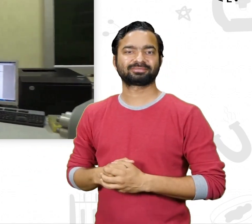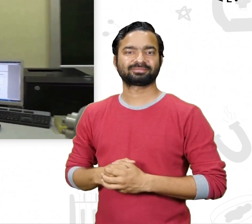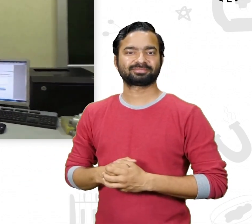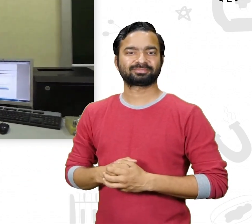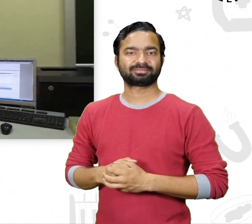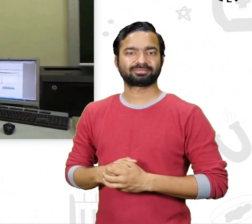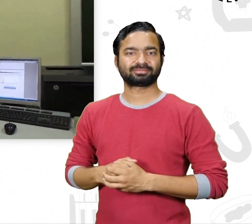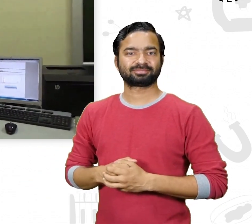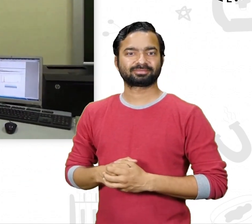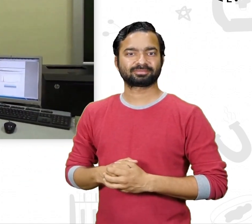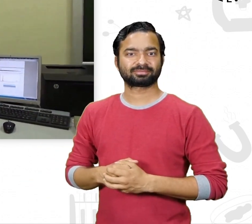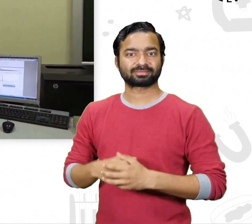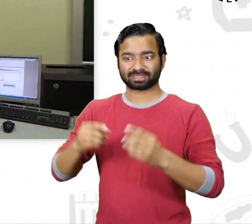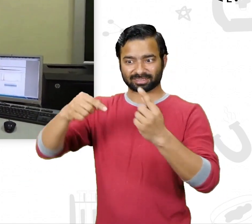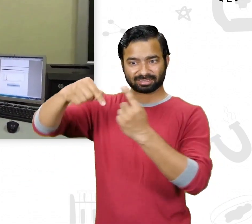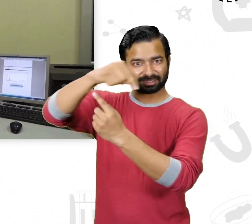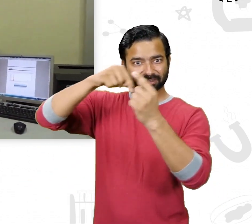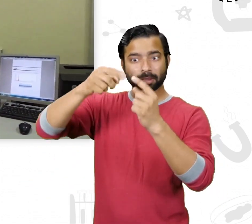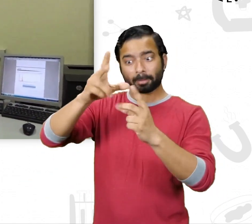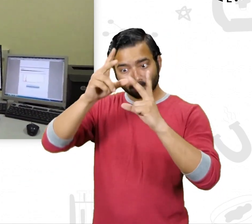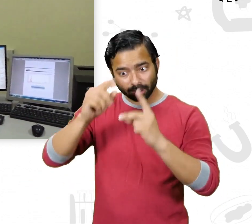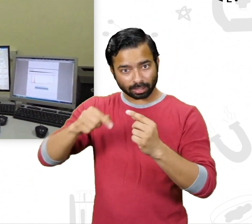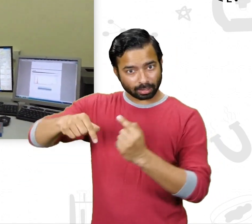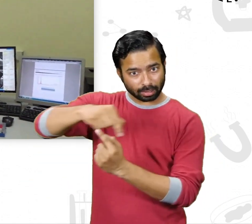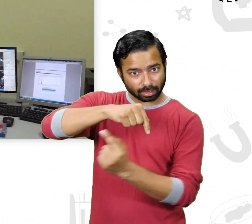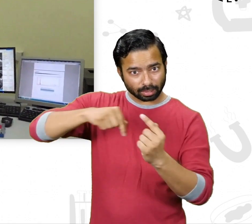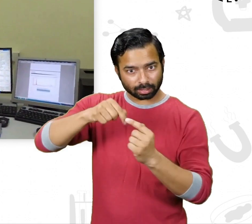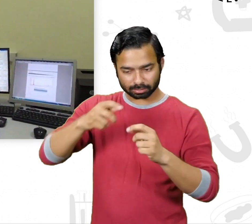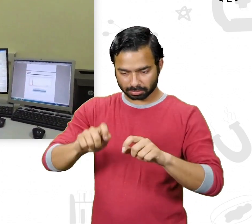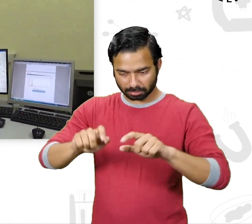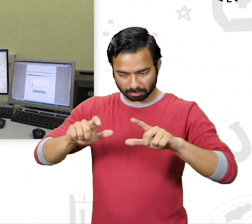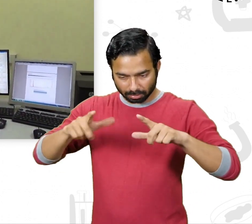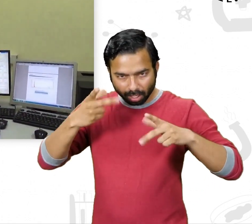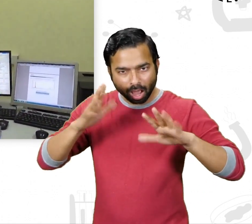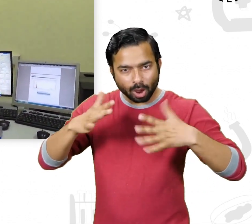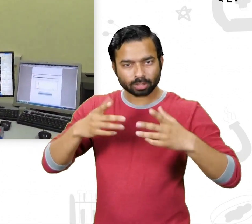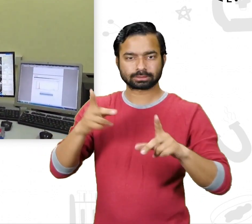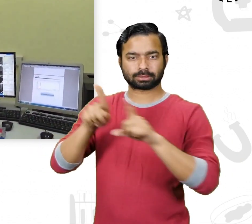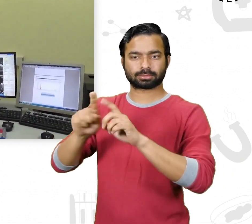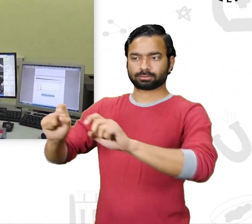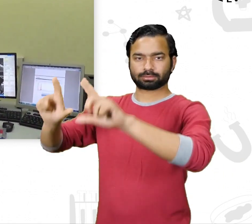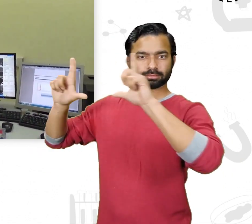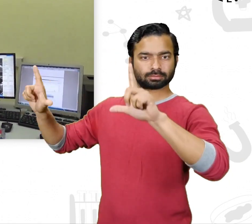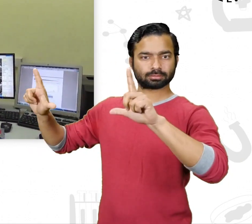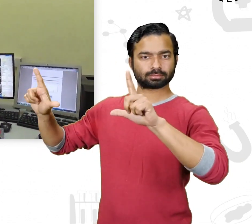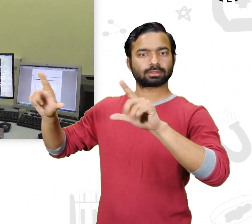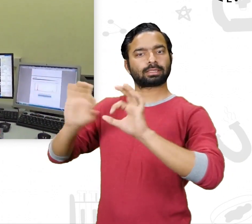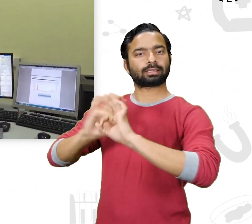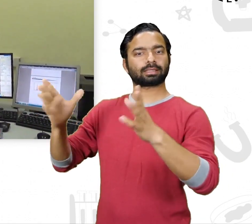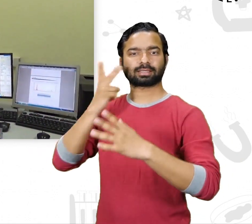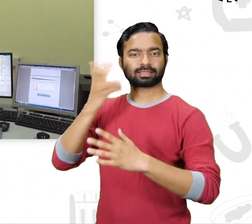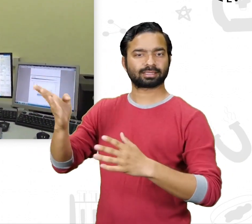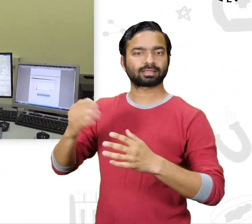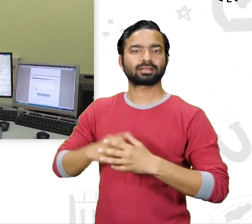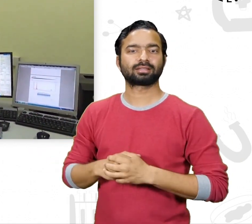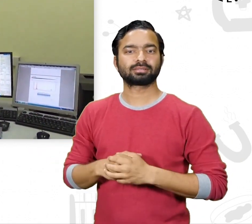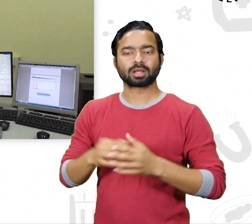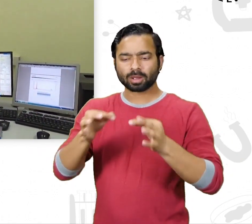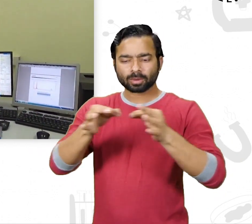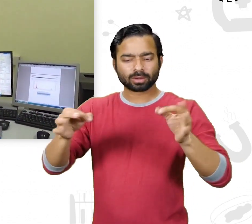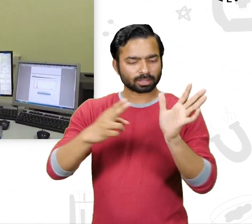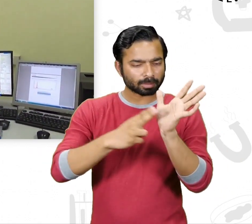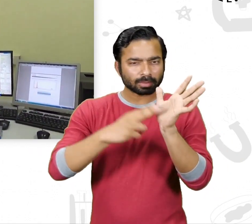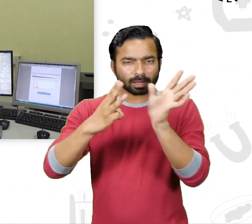where whenever the electron hits on the specimen, there is an emission of various signals. Secondary